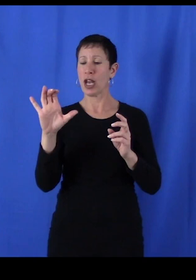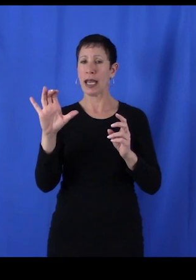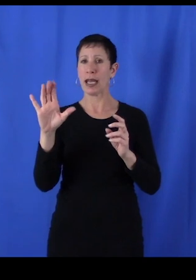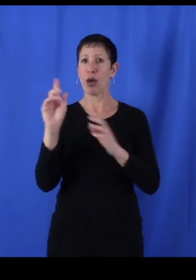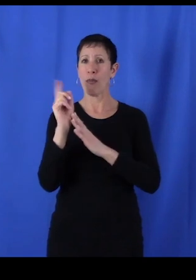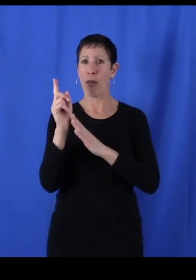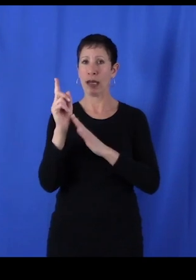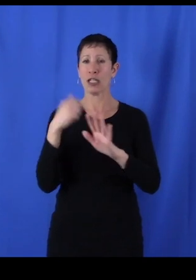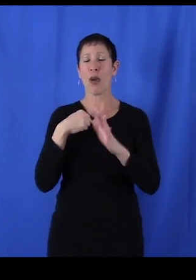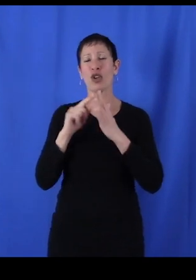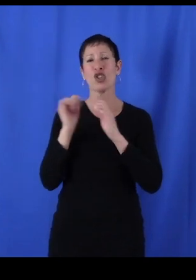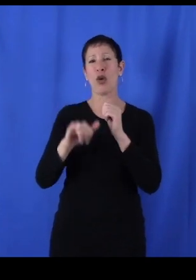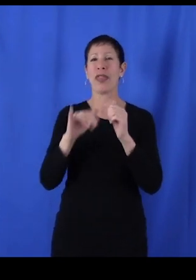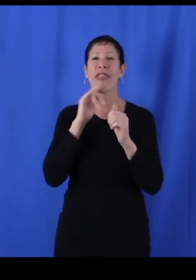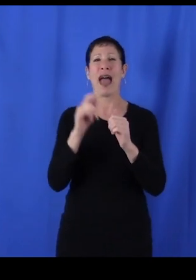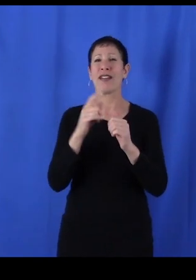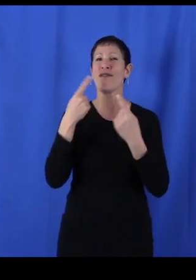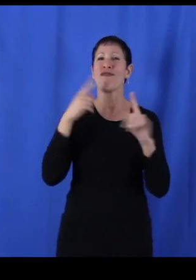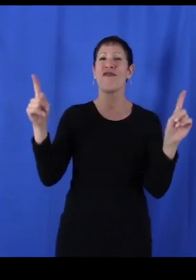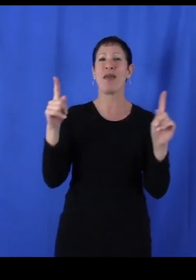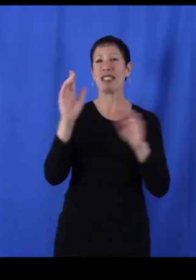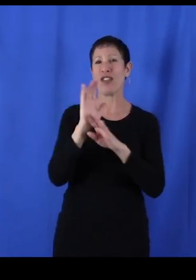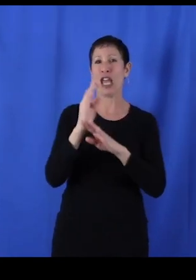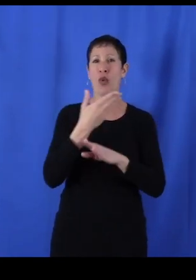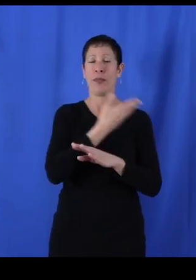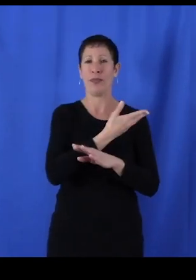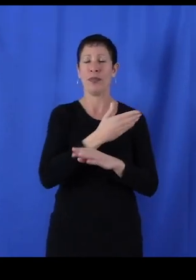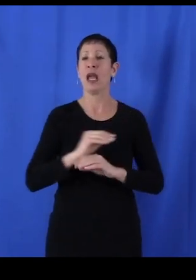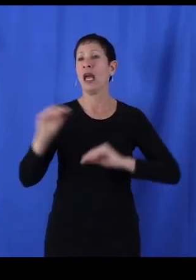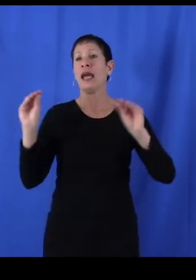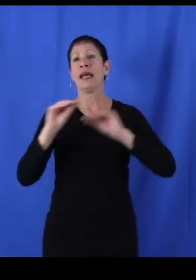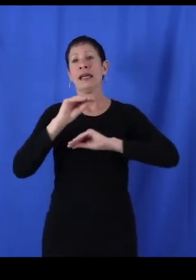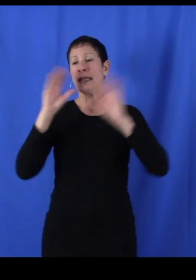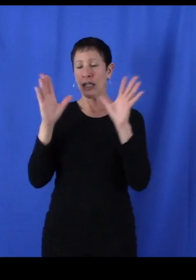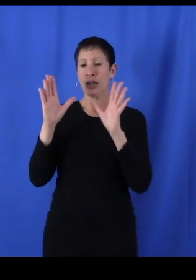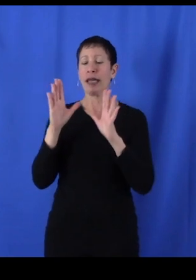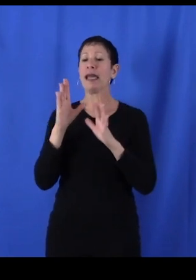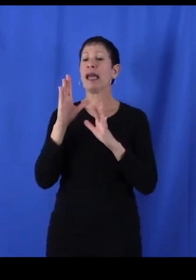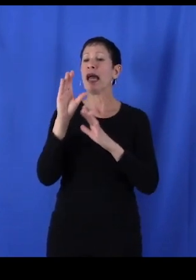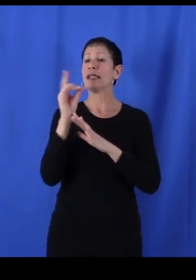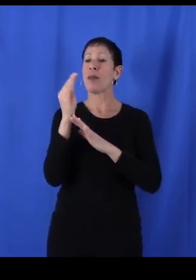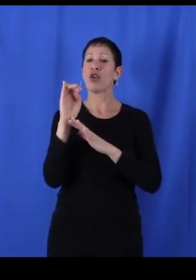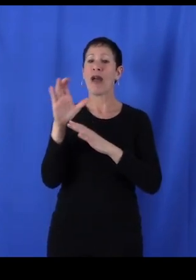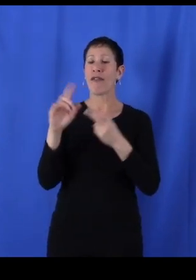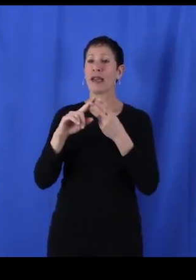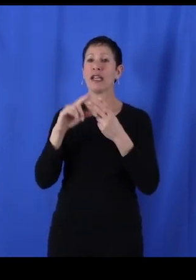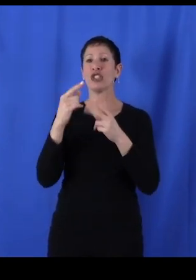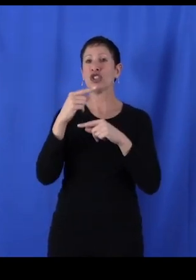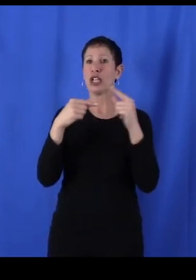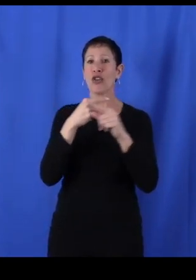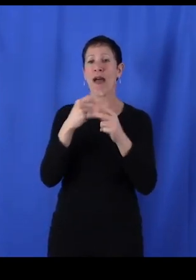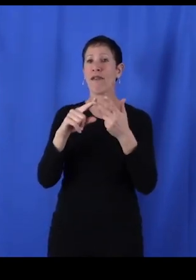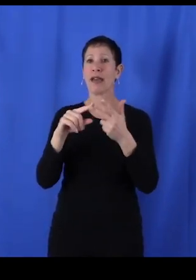going to start with that infamous Cambridge Analytica video. Clearly, demographics and geographics and economics